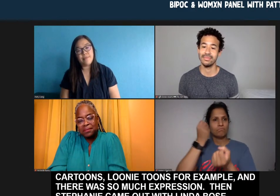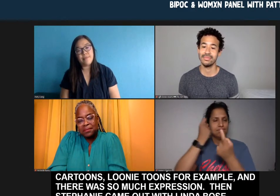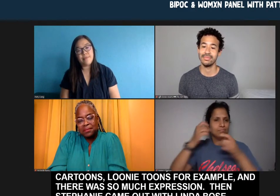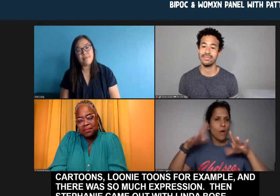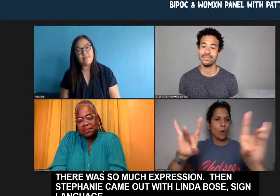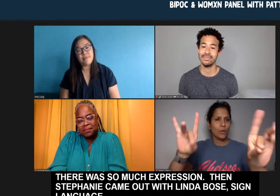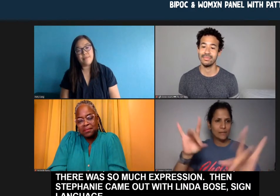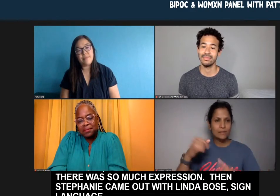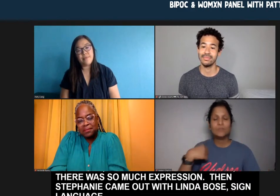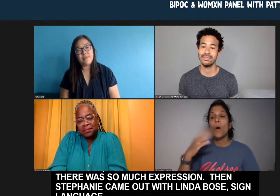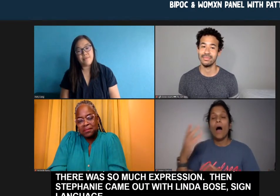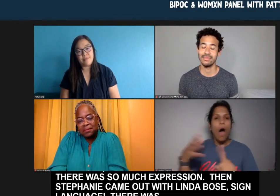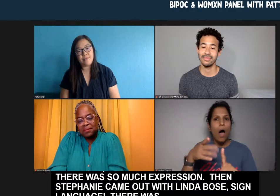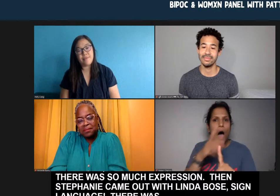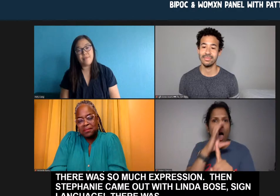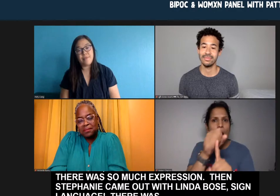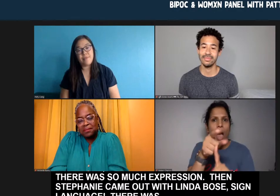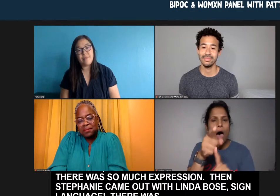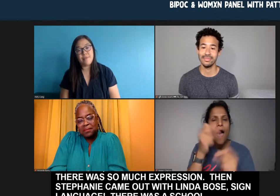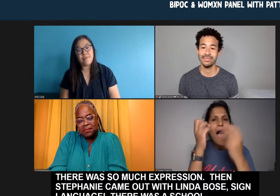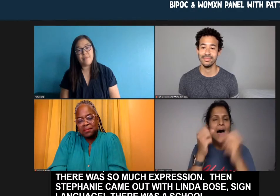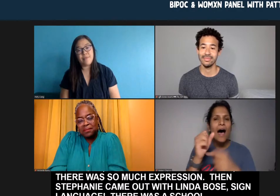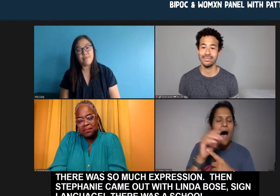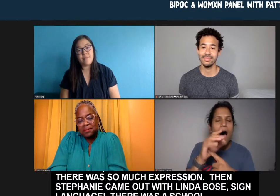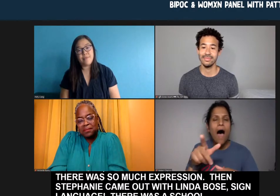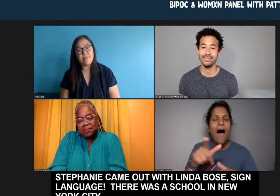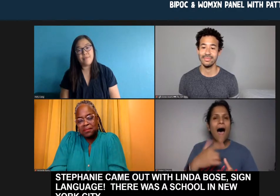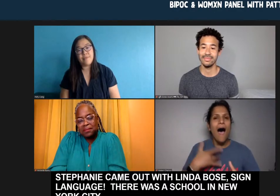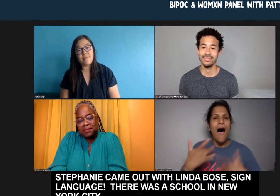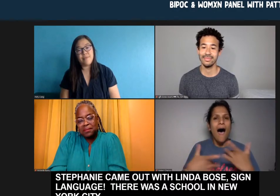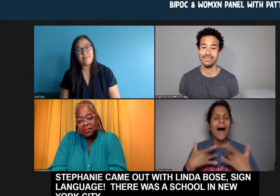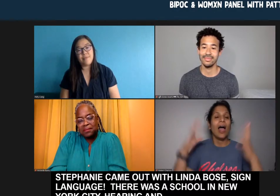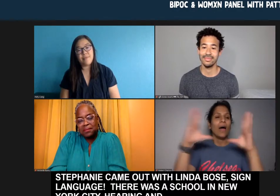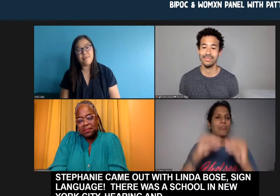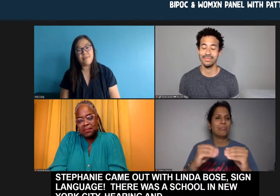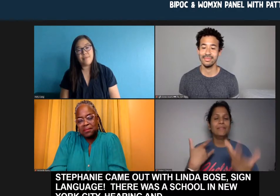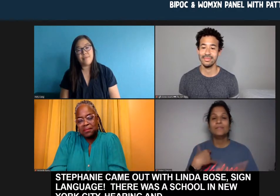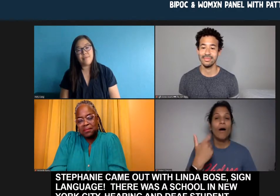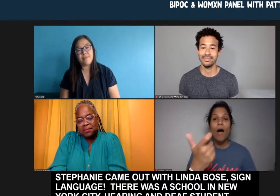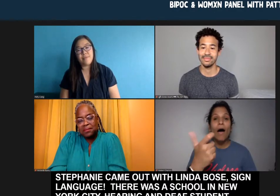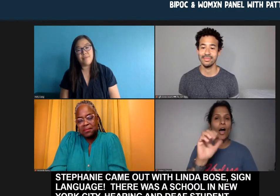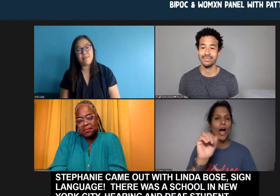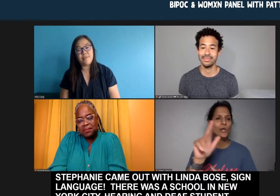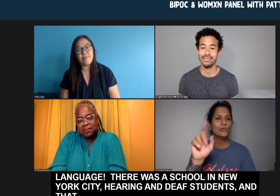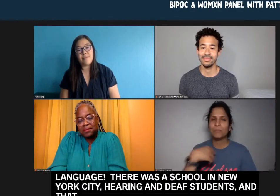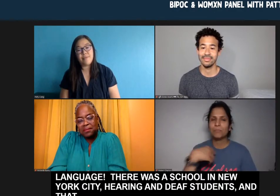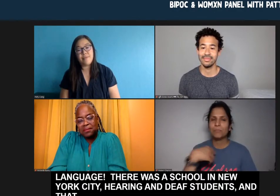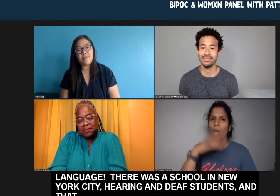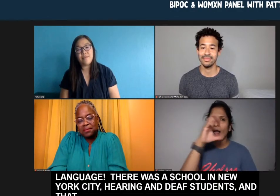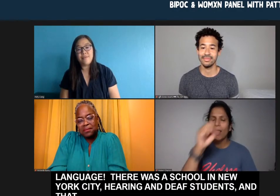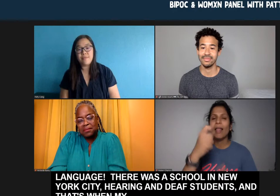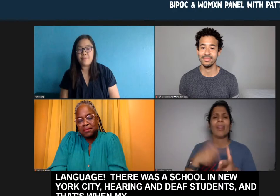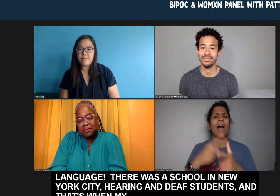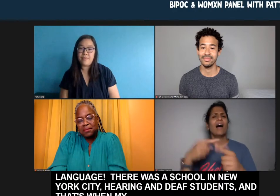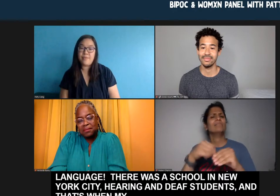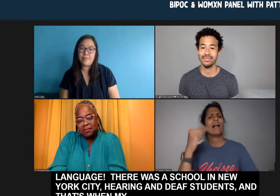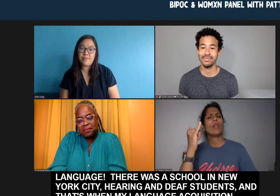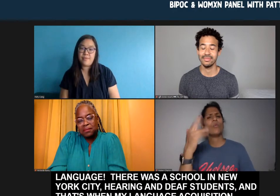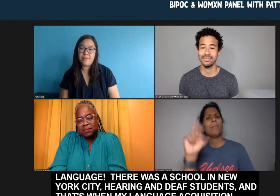deaf students. And that was where my language acquisition really took off. And so then I would be, you know, but I was